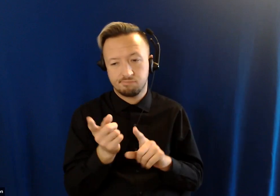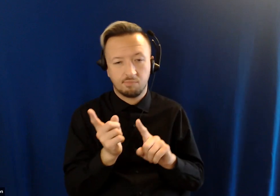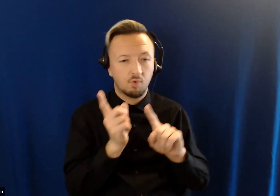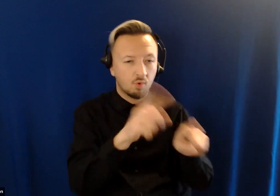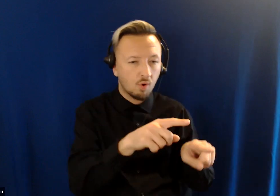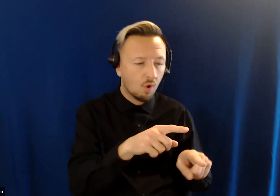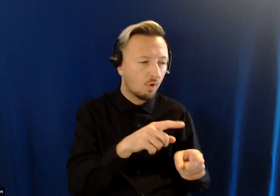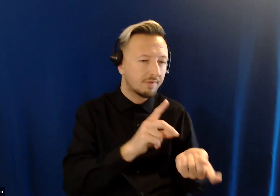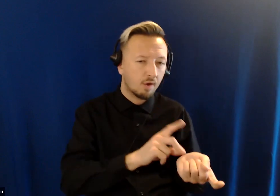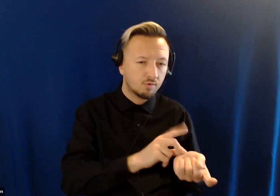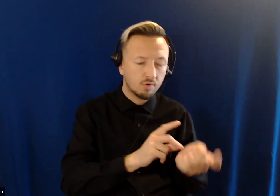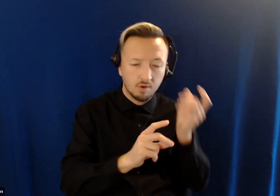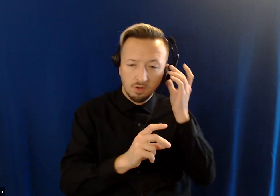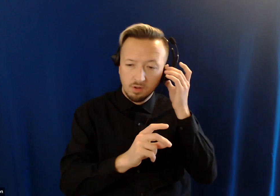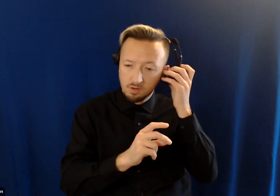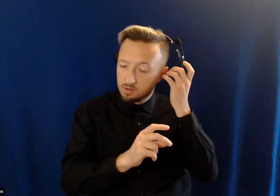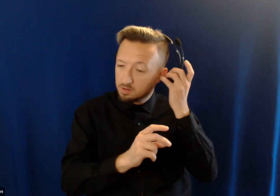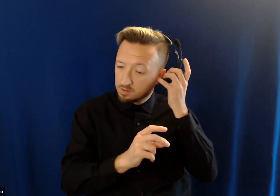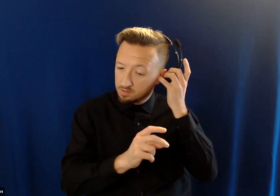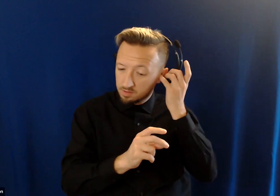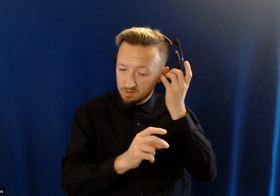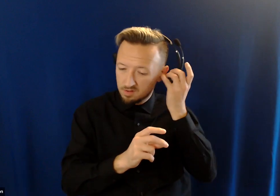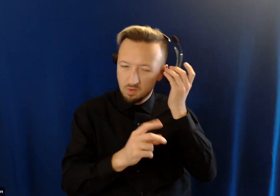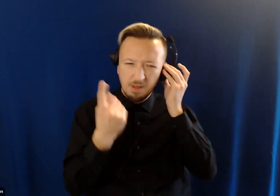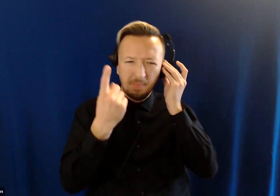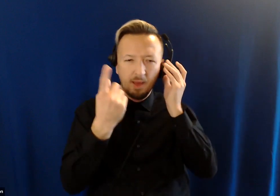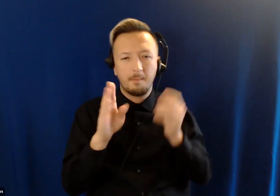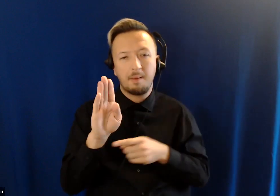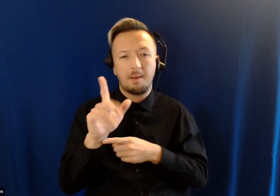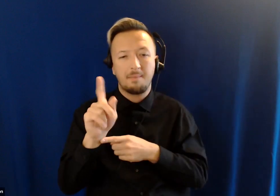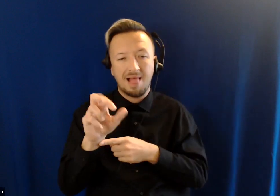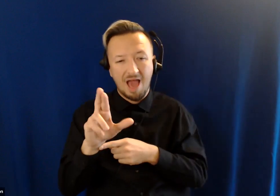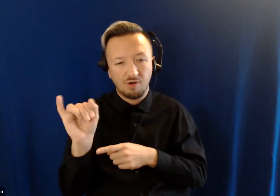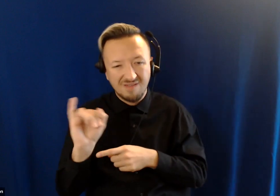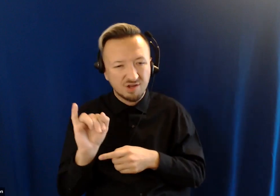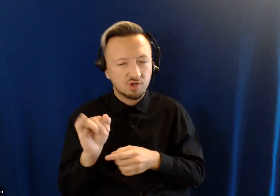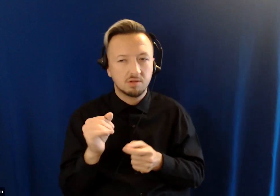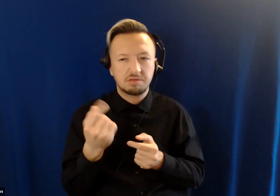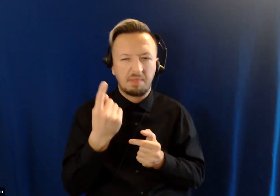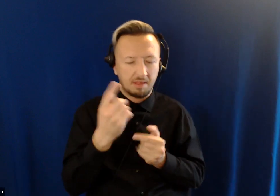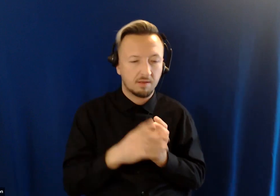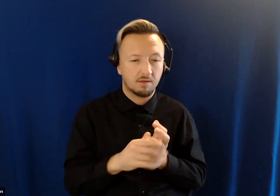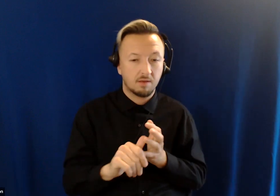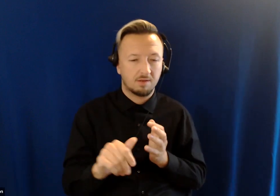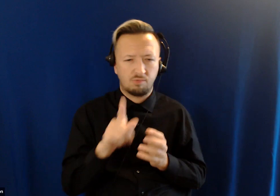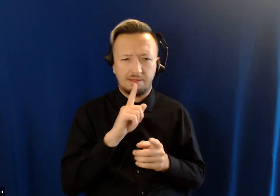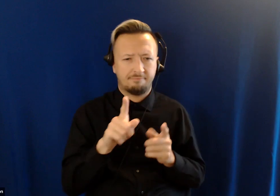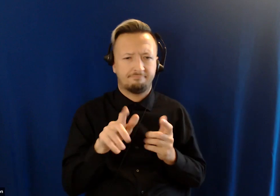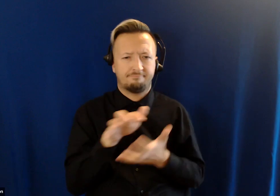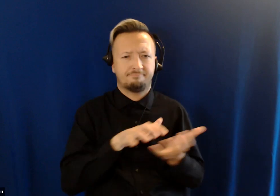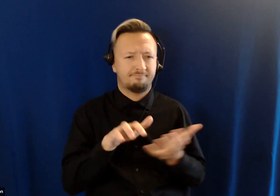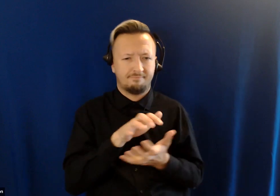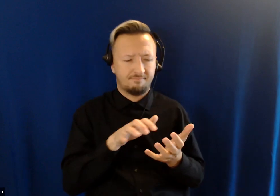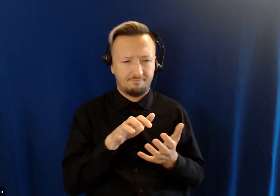receive medical care real quick because of a bladder infection or something like that. So it's a mixture of people that